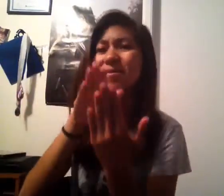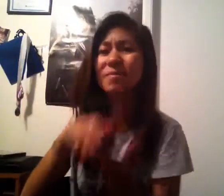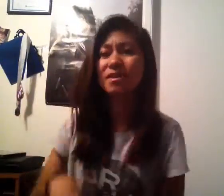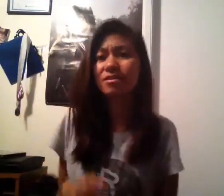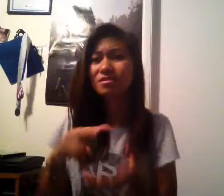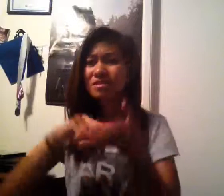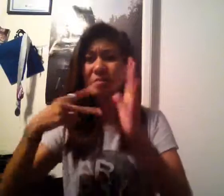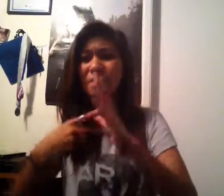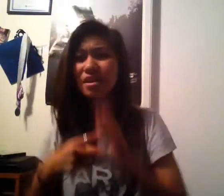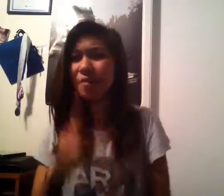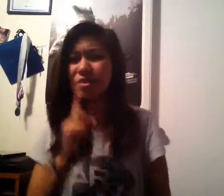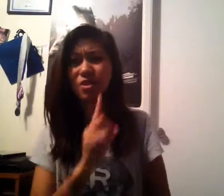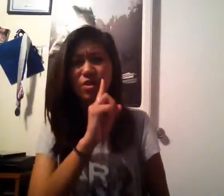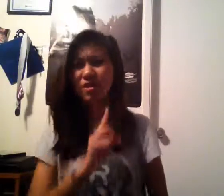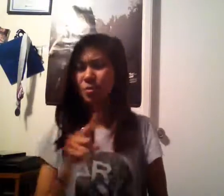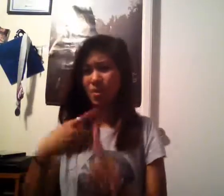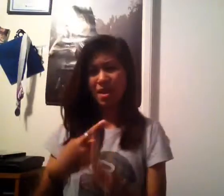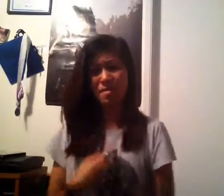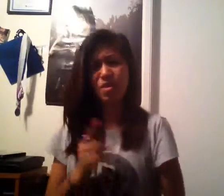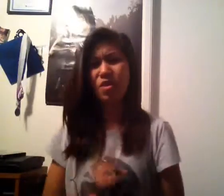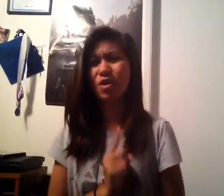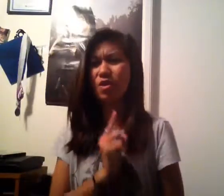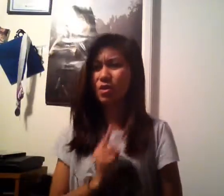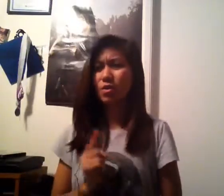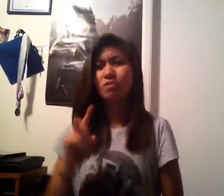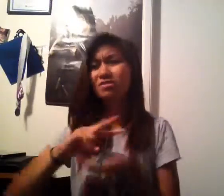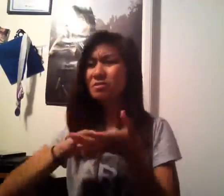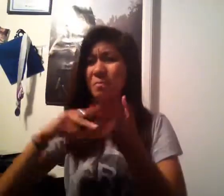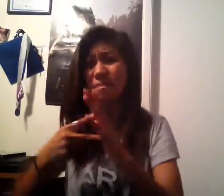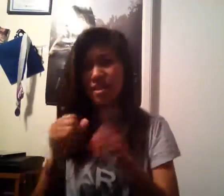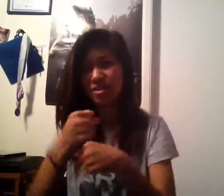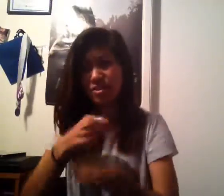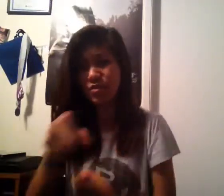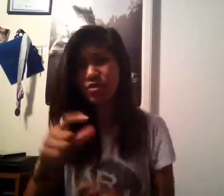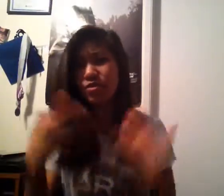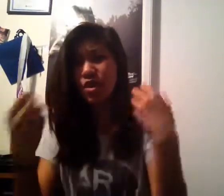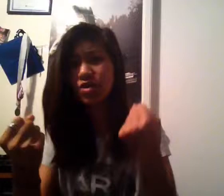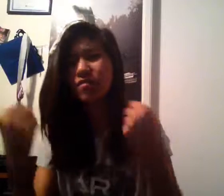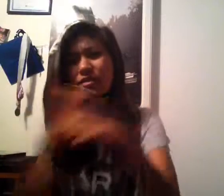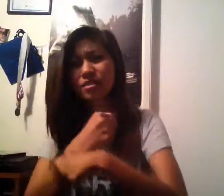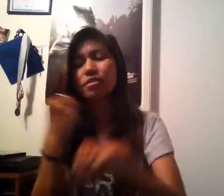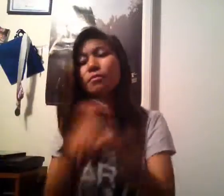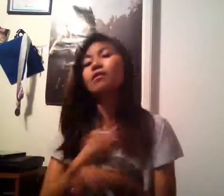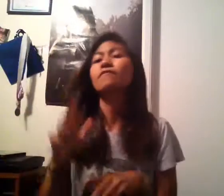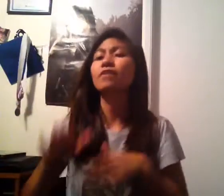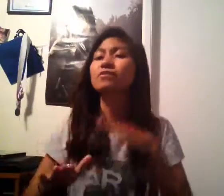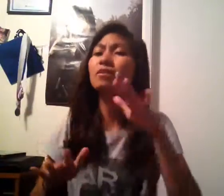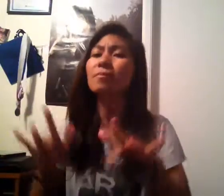Doesn't mean I'm lonely when I'm alone. What doesn't kill you makes you brighter, put steps even lighter.